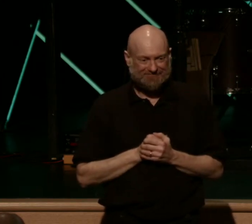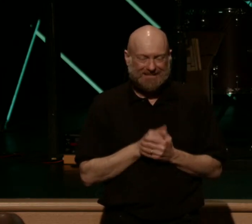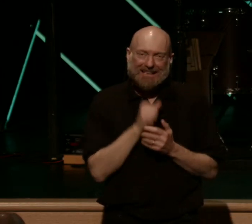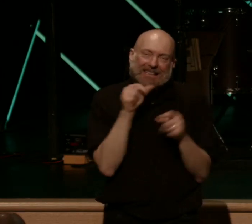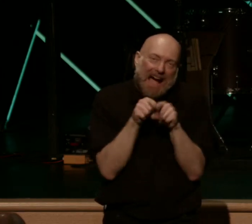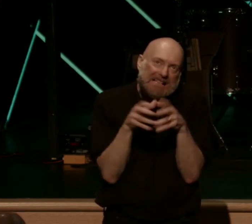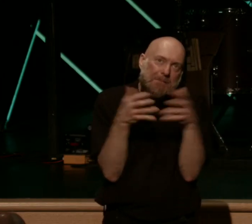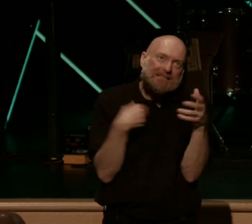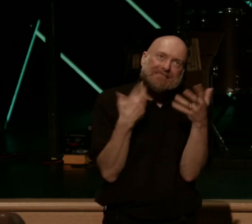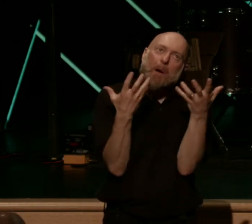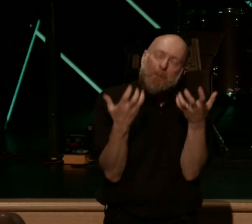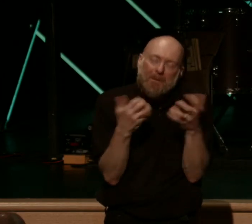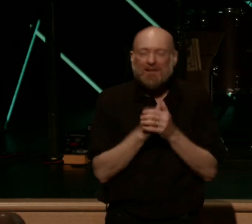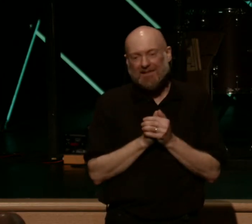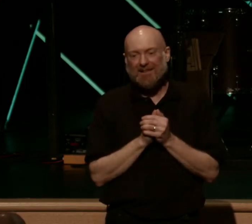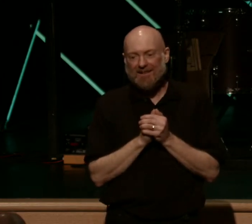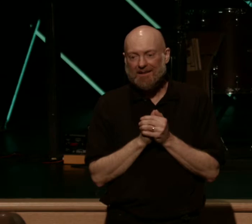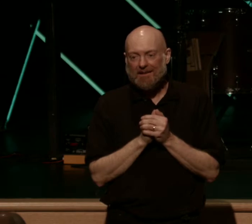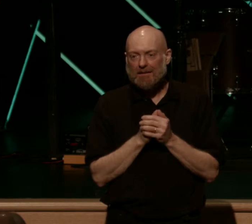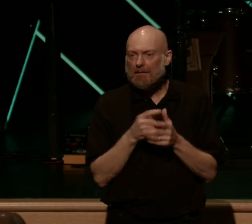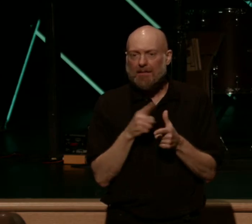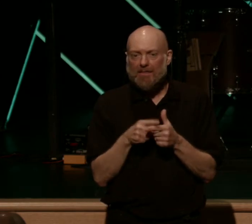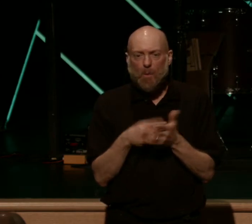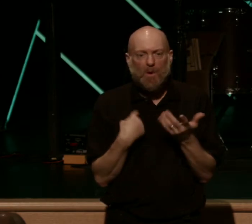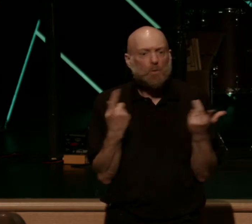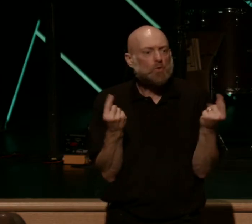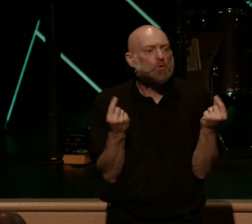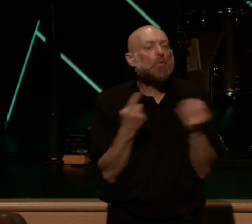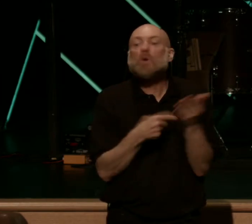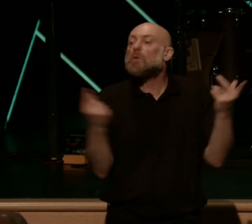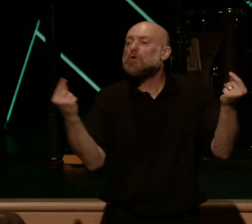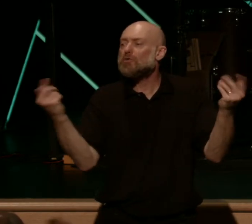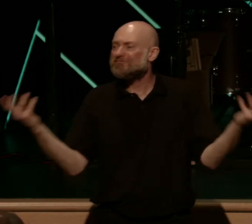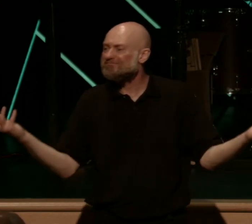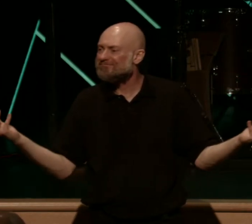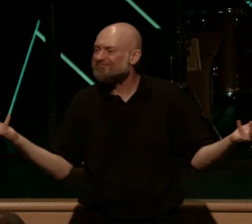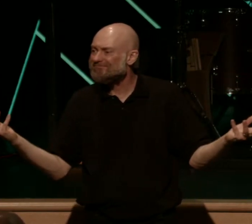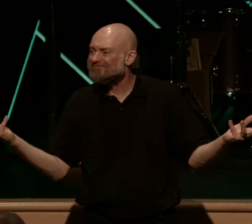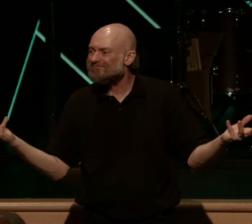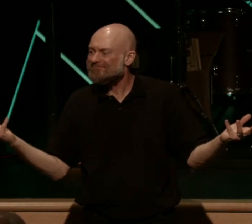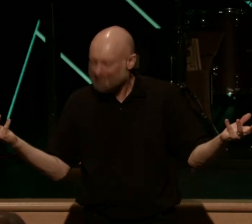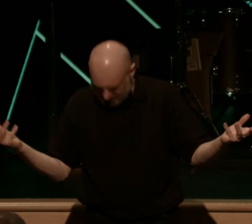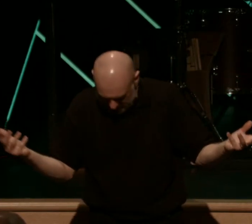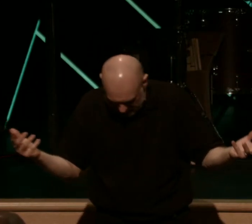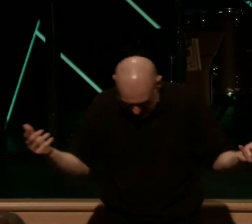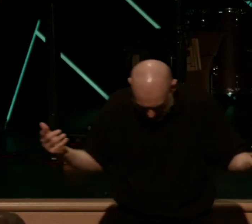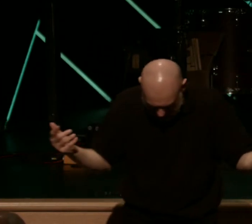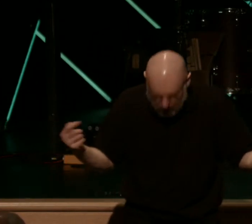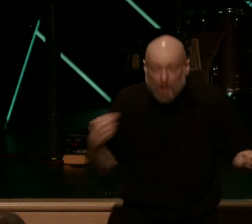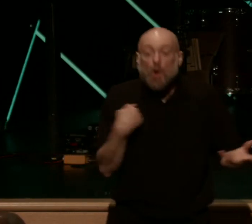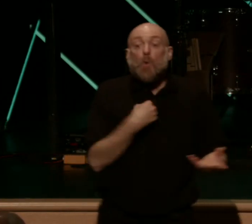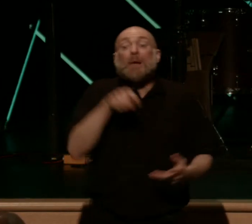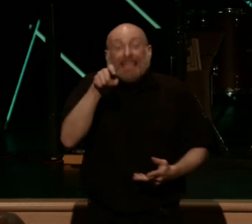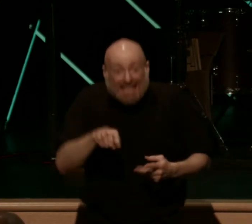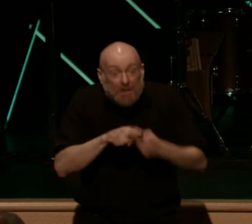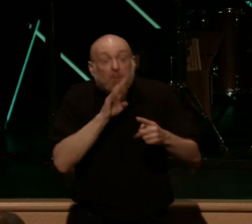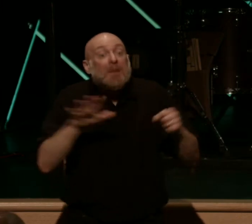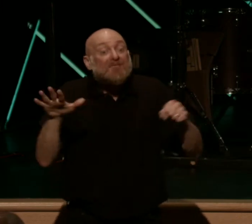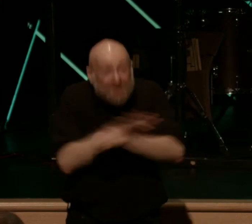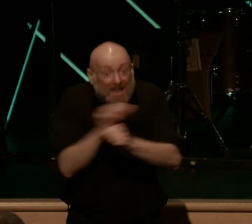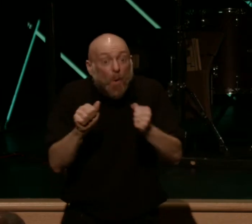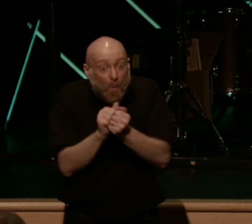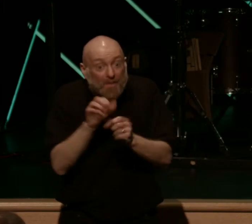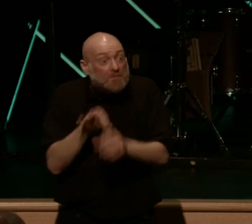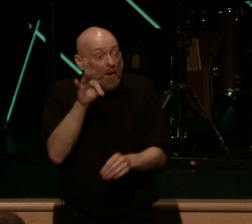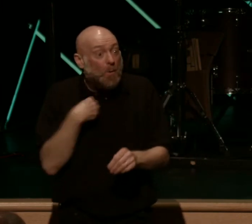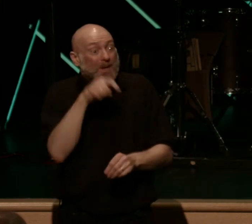Not as much as I would like to be. So then what do we need to do? We need to be filled with the Spirit. We